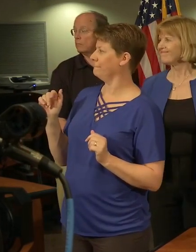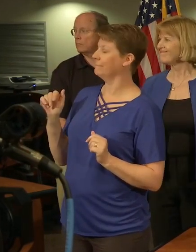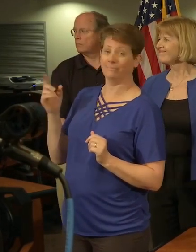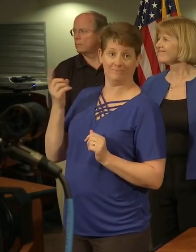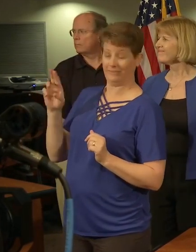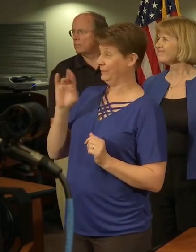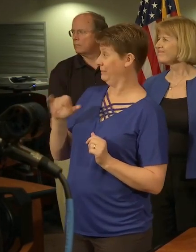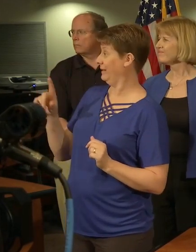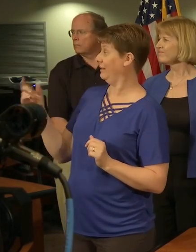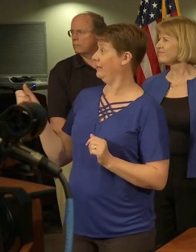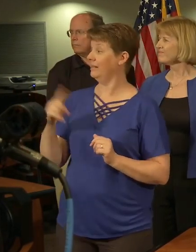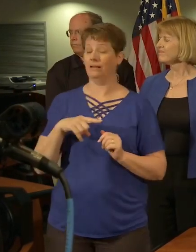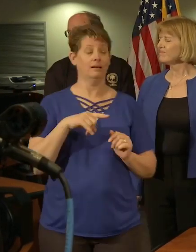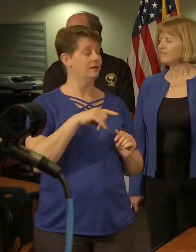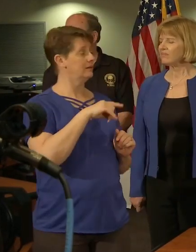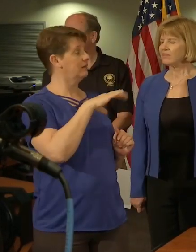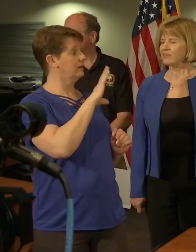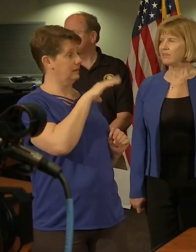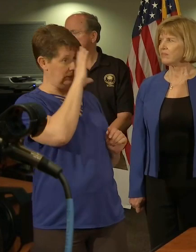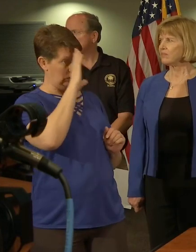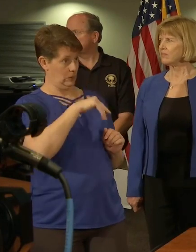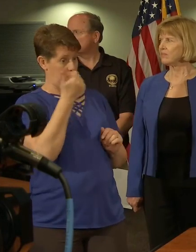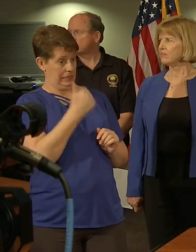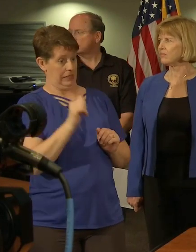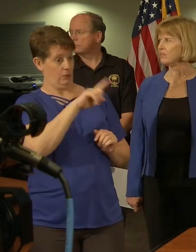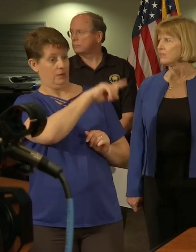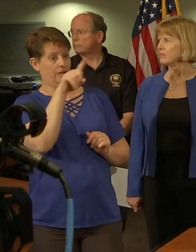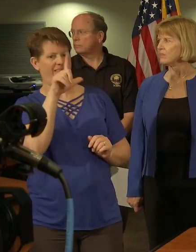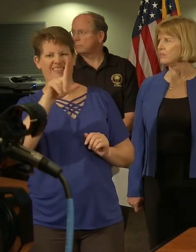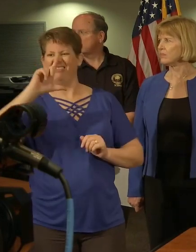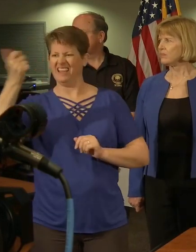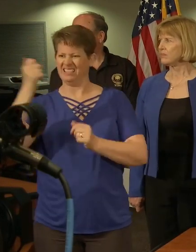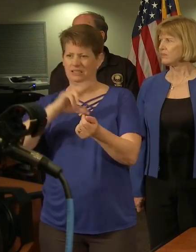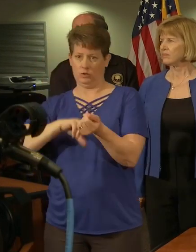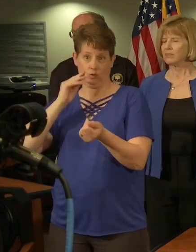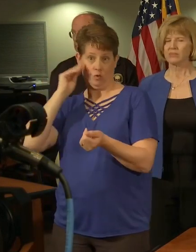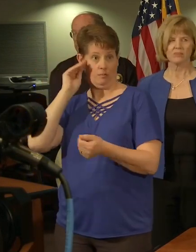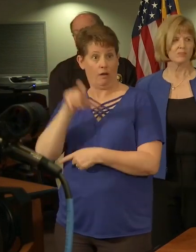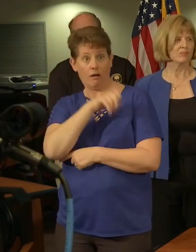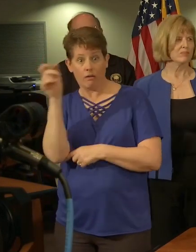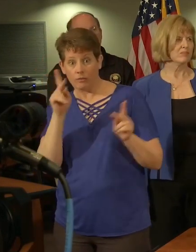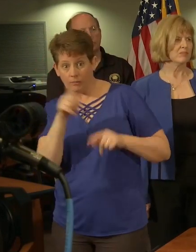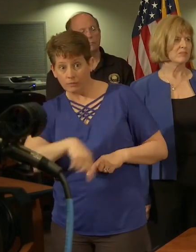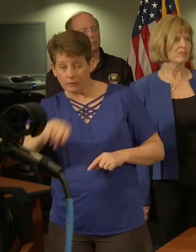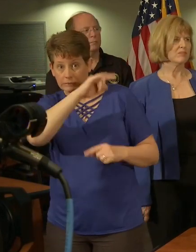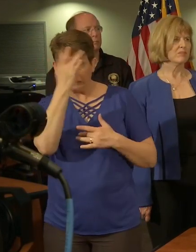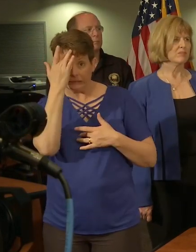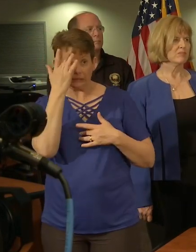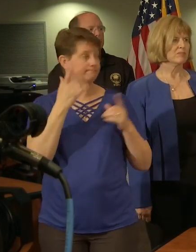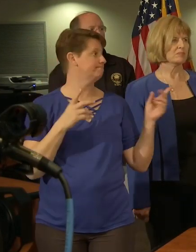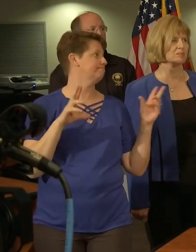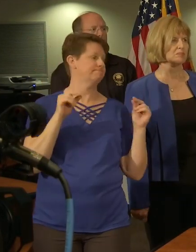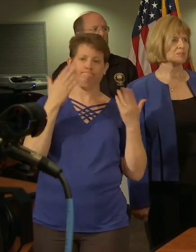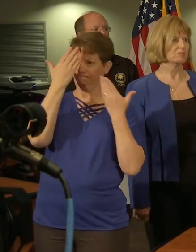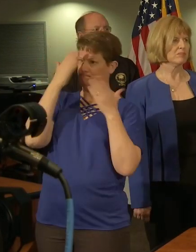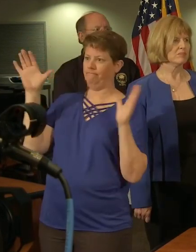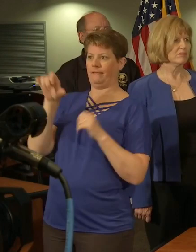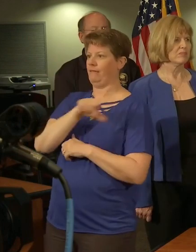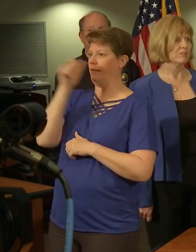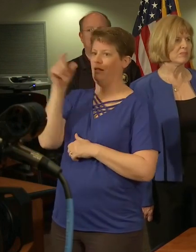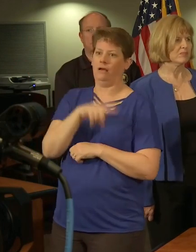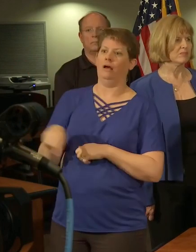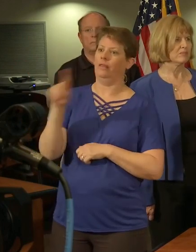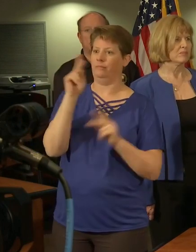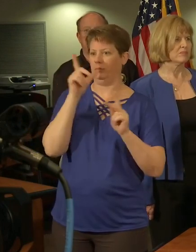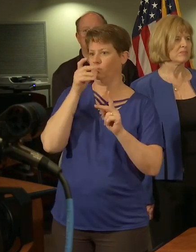Yes. As far as you know, is anyone else in that Lexington nursing home showing any symptoms right now? No, we're not aware of any other symptoms in that